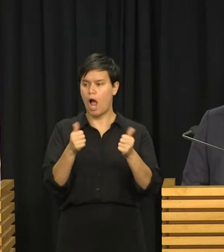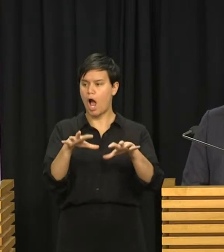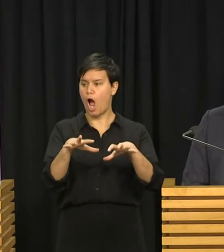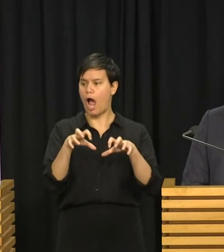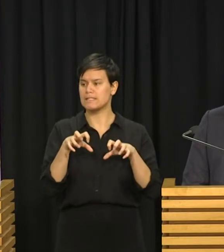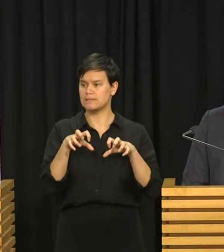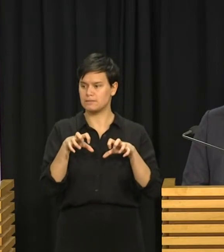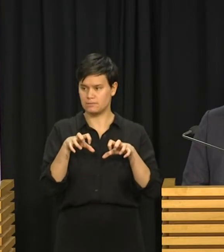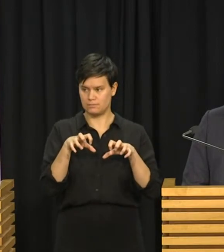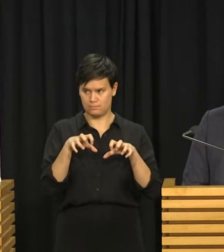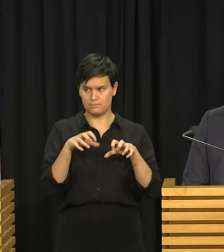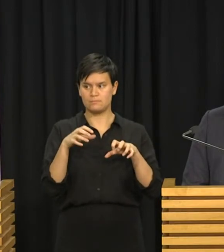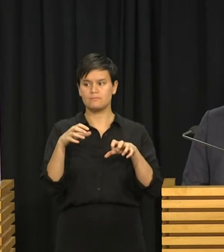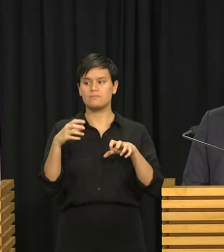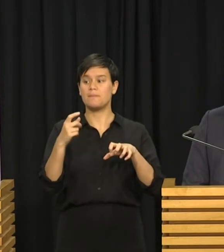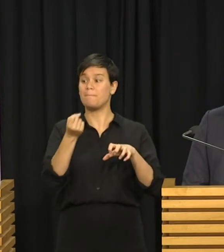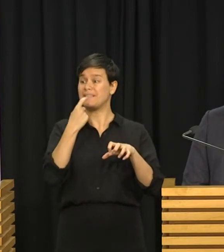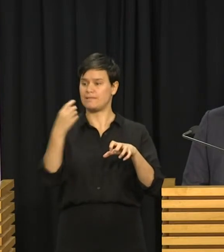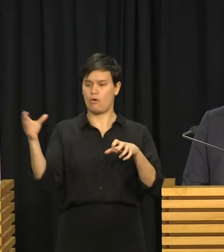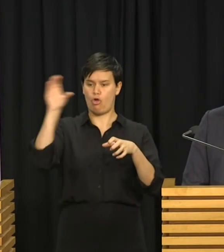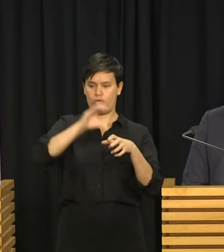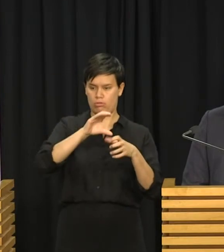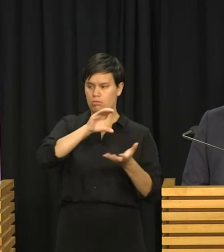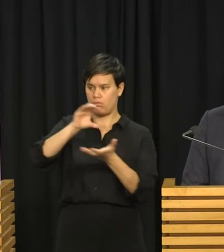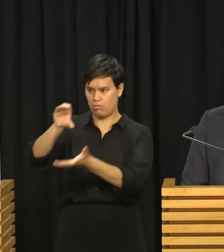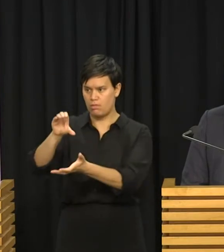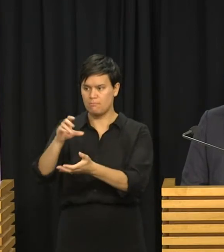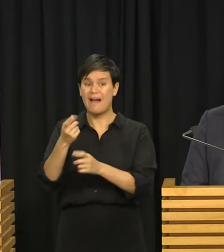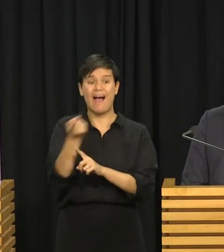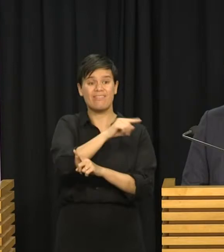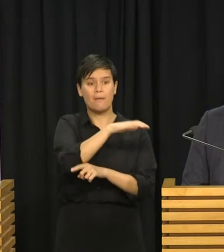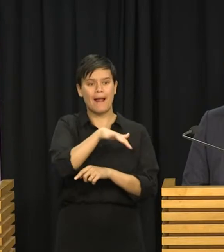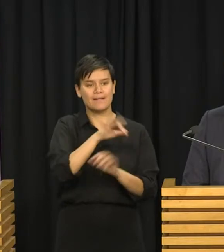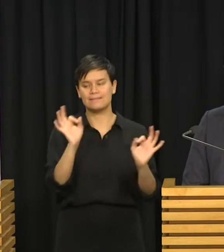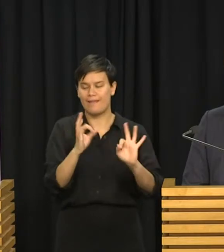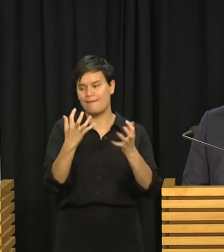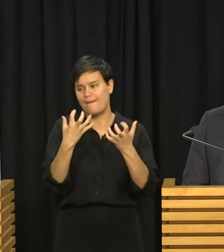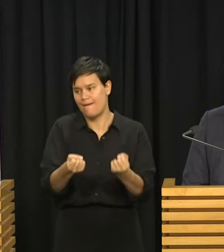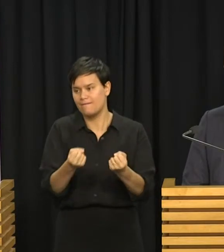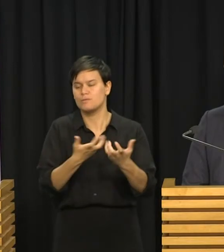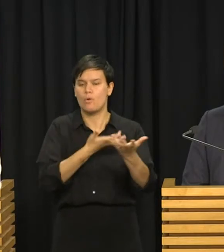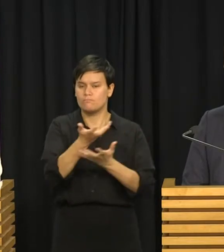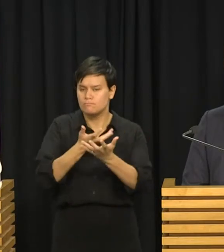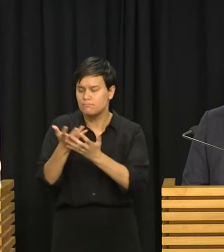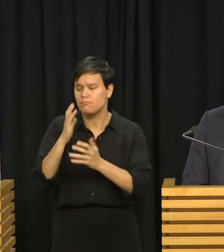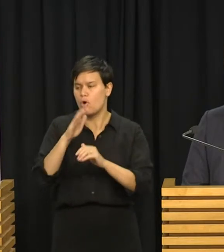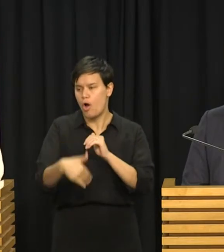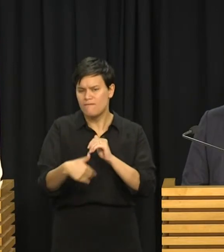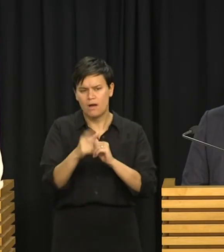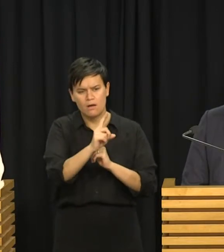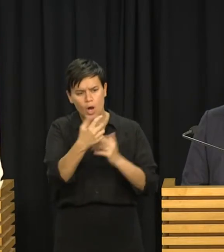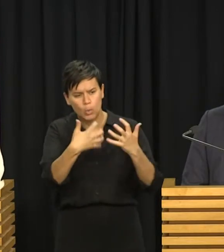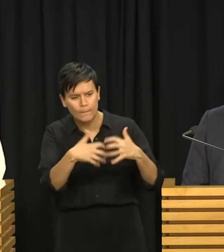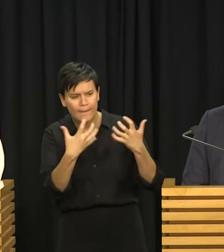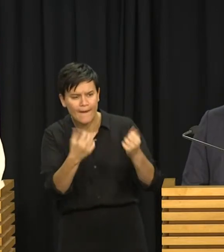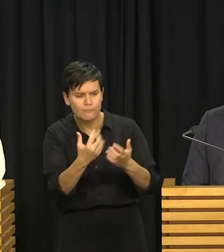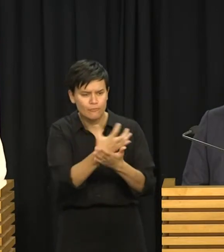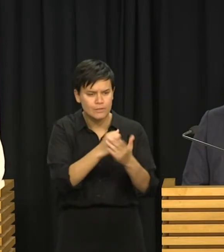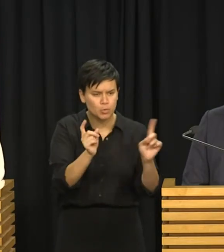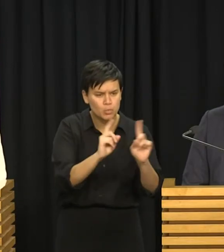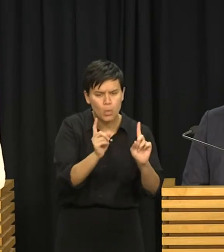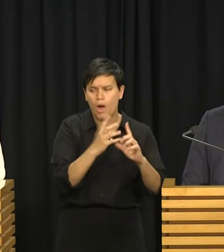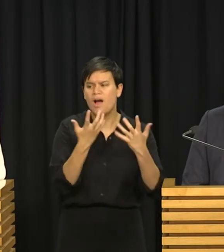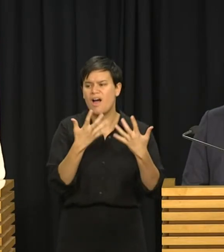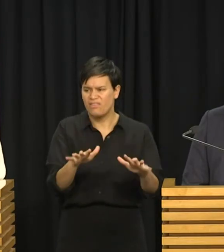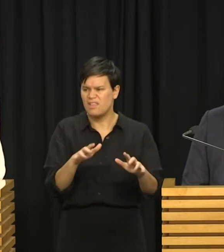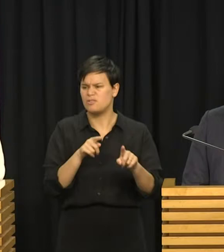smaller cohorts, but in other places they don't have that capacity. And so that's where we're having a conversation around what vaccine will best meet their